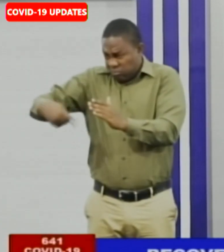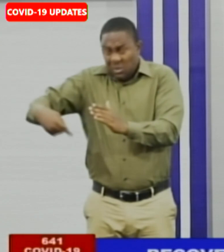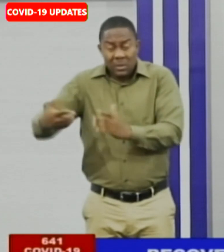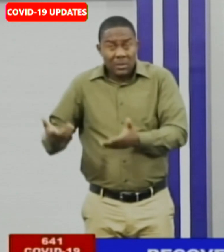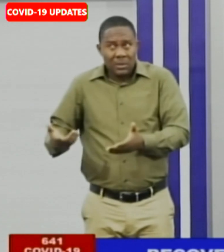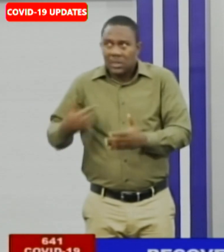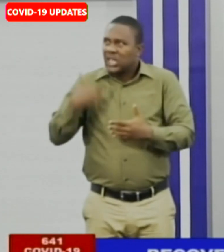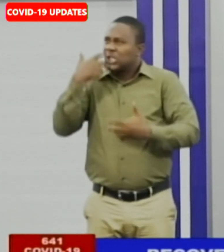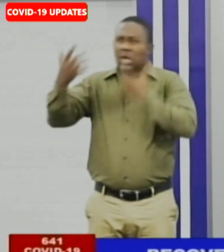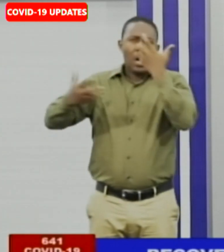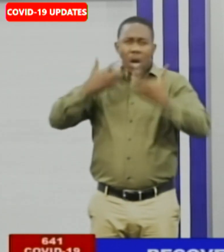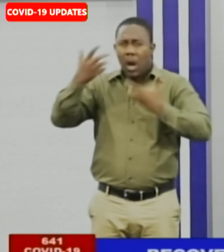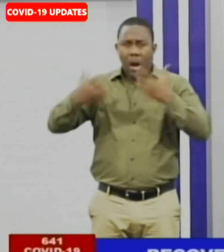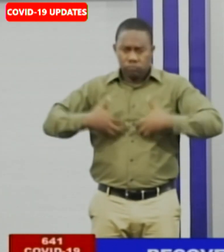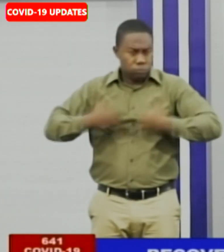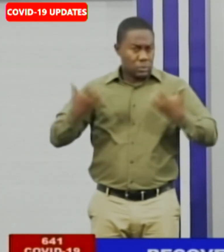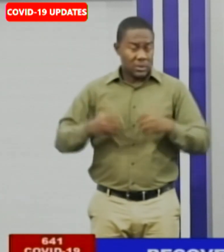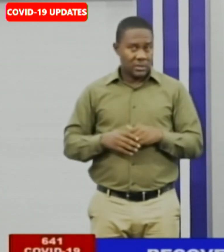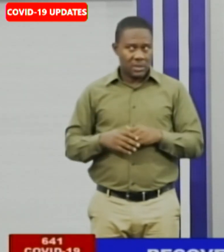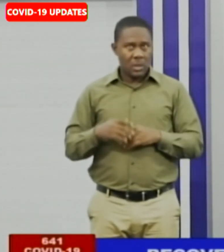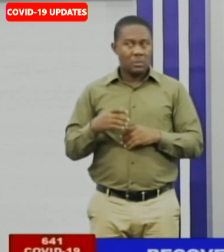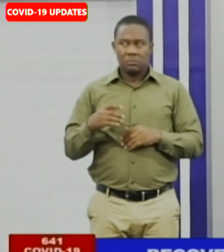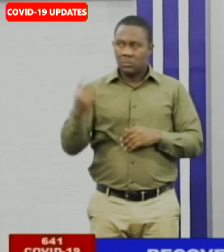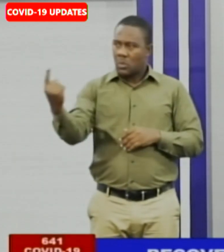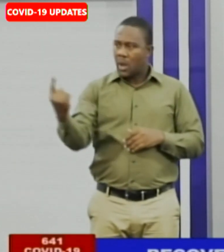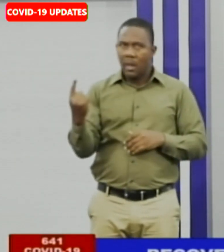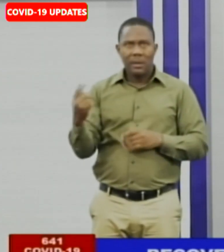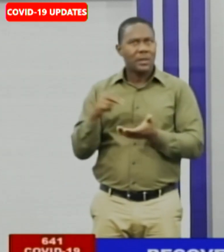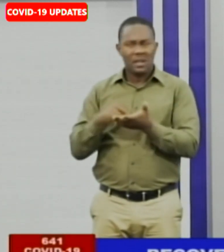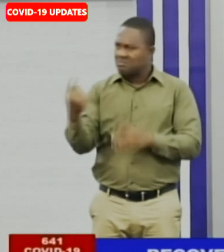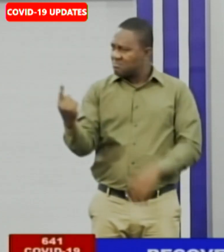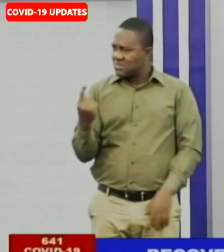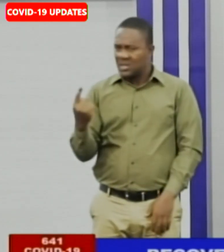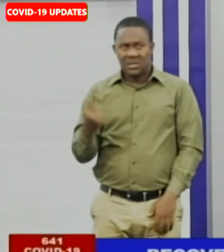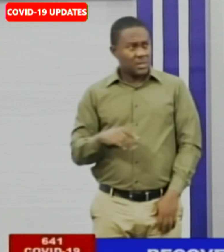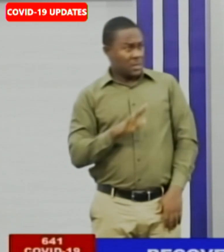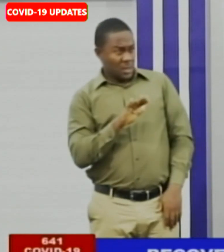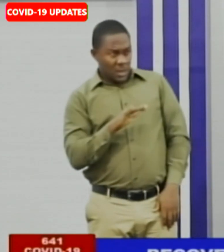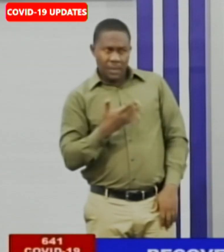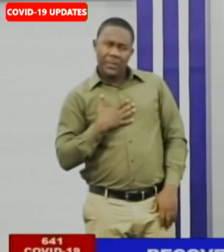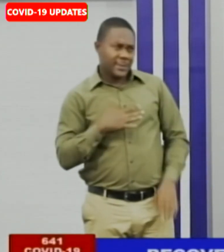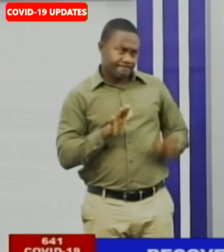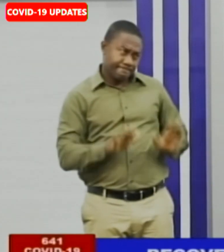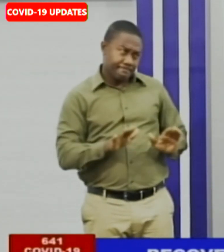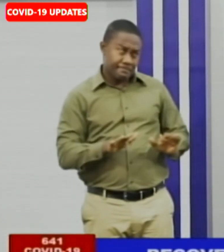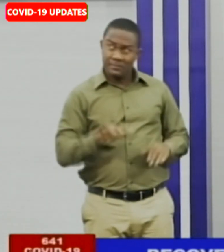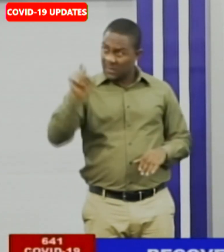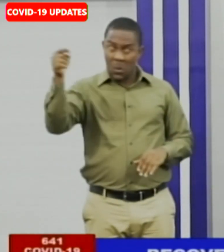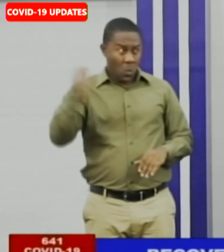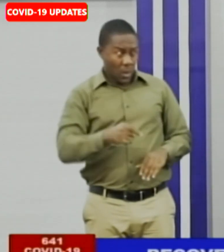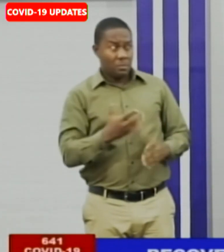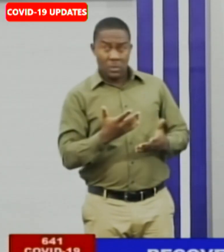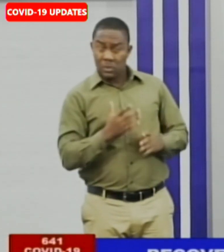started shouting, and one nurse just approached me and said, "Gentlemen, just have patience. Have patience. Someone will come and attend to you."